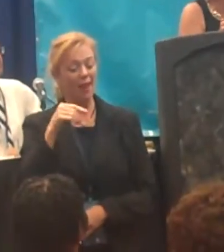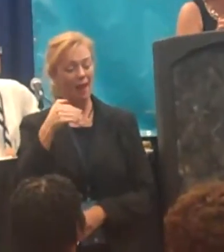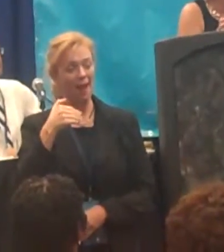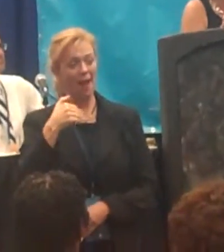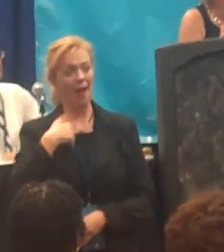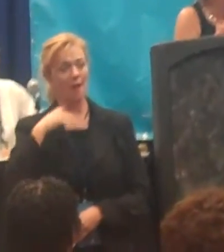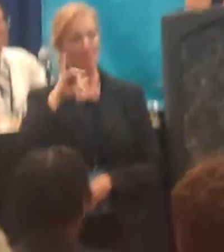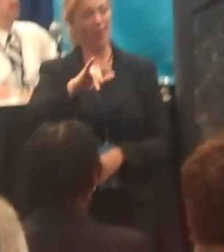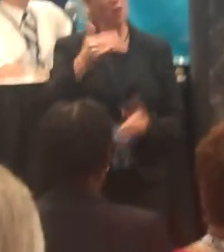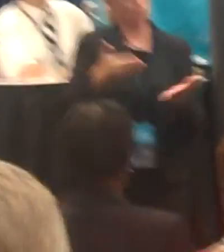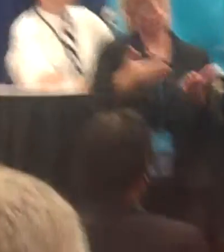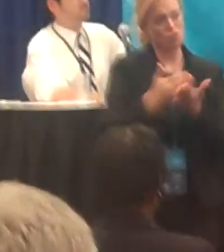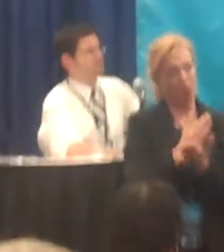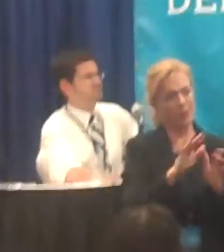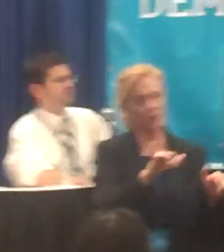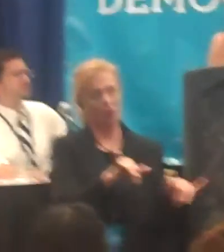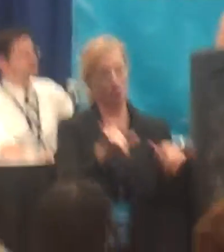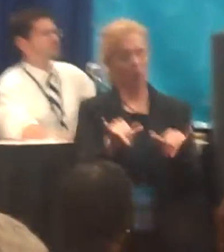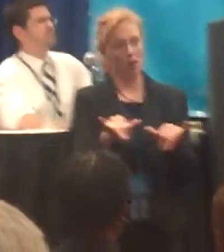have that right to.